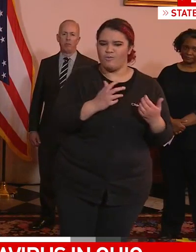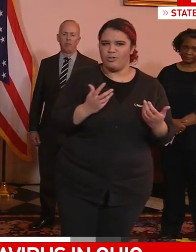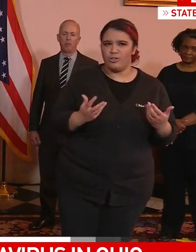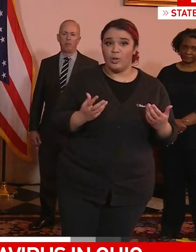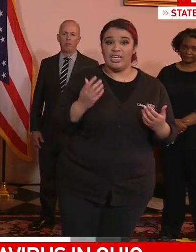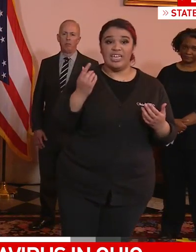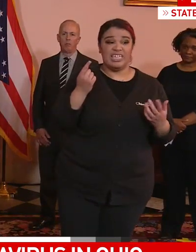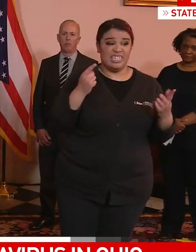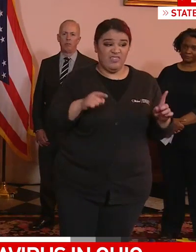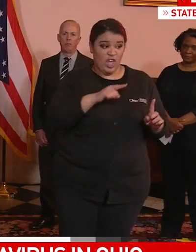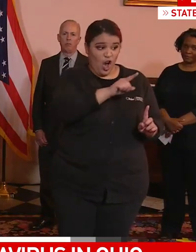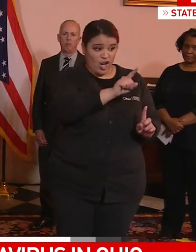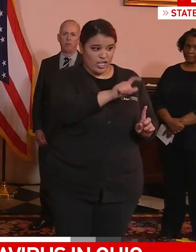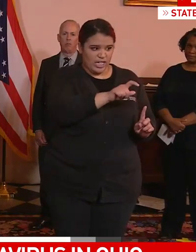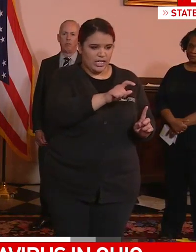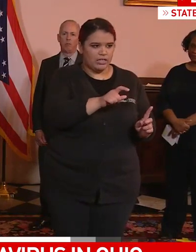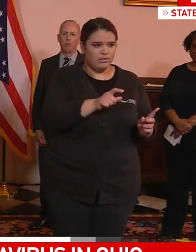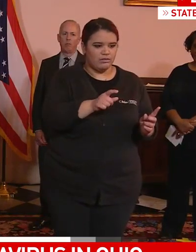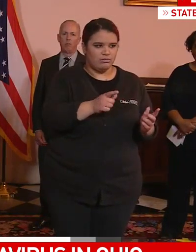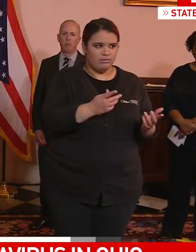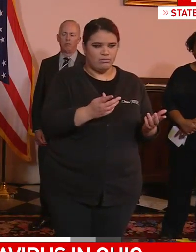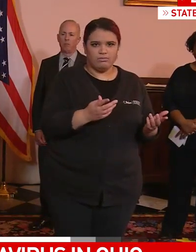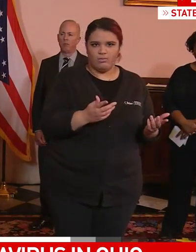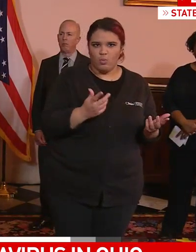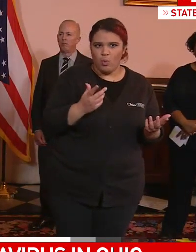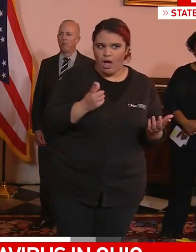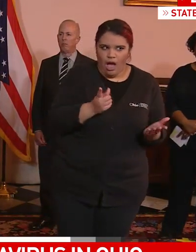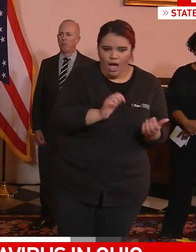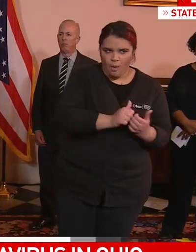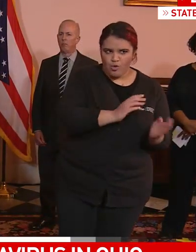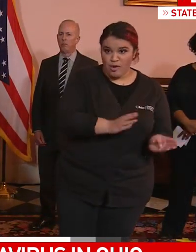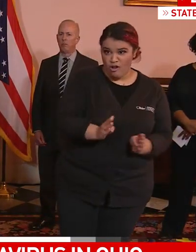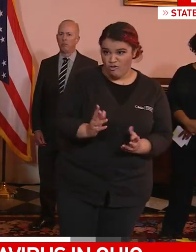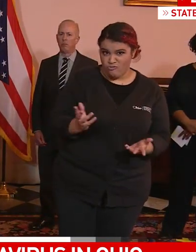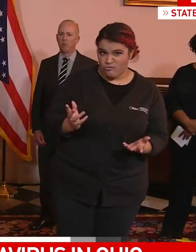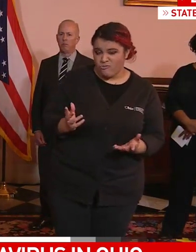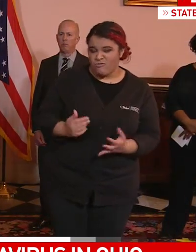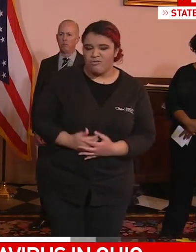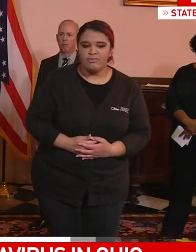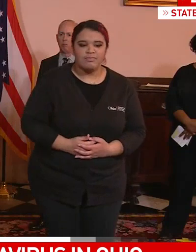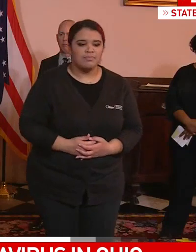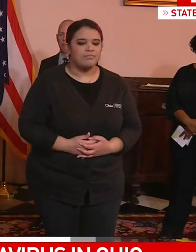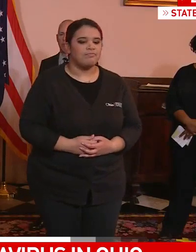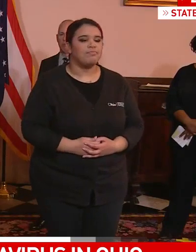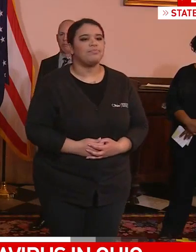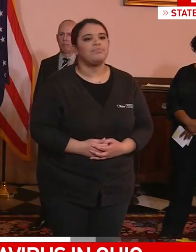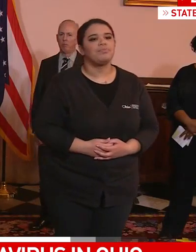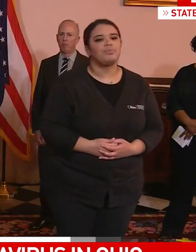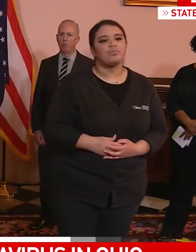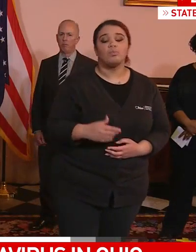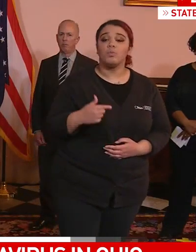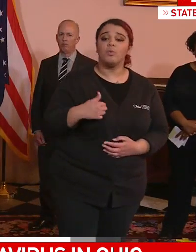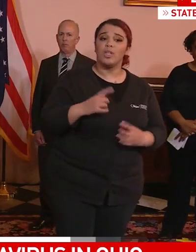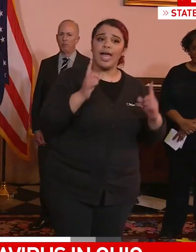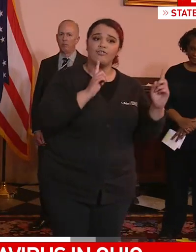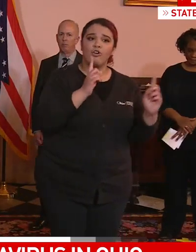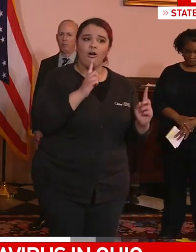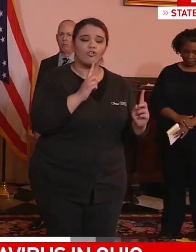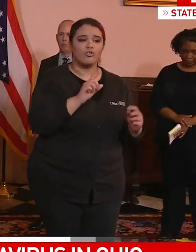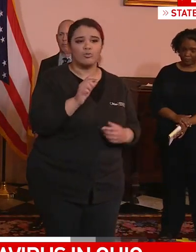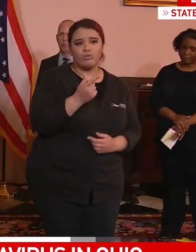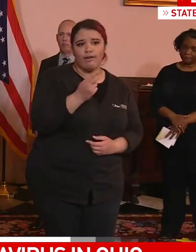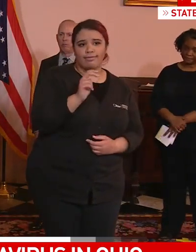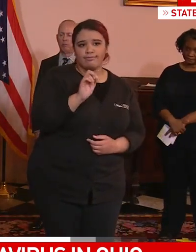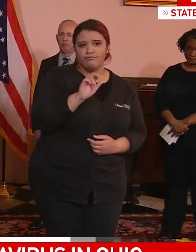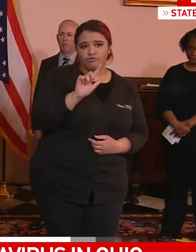and that you will call them out? Well, I talked to General Harris today. We